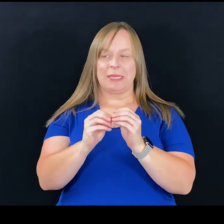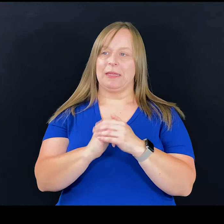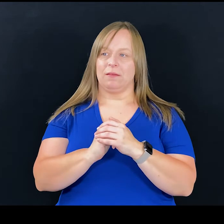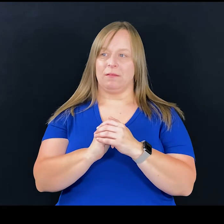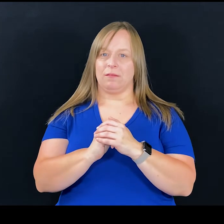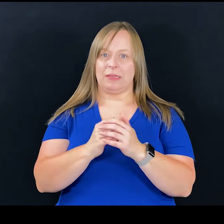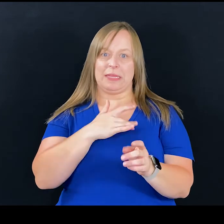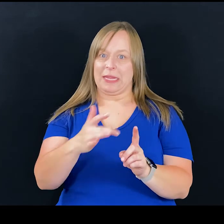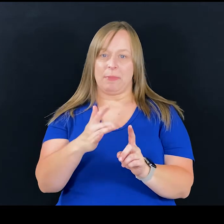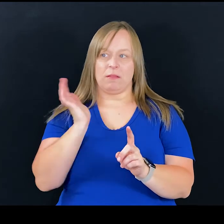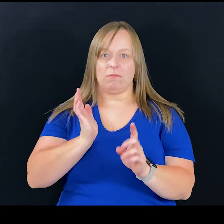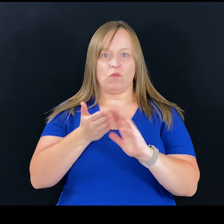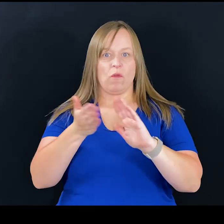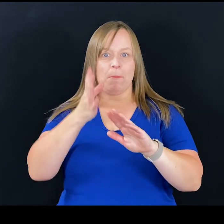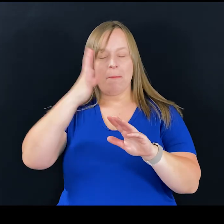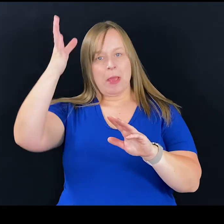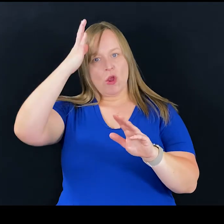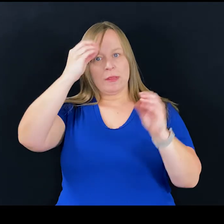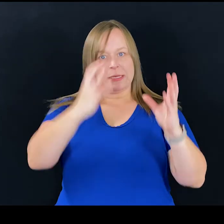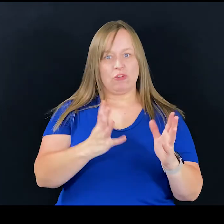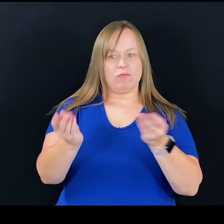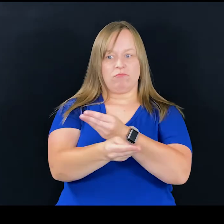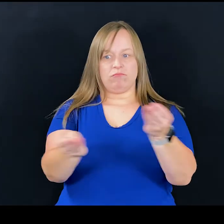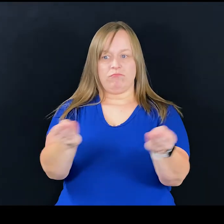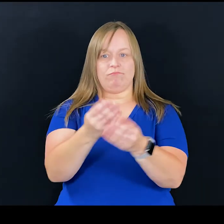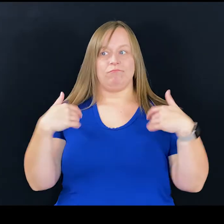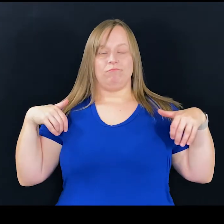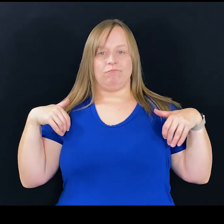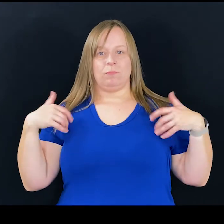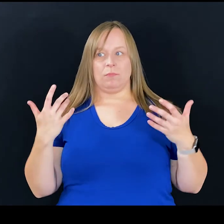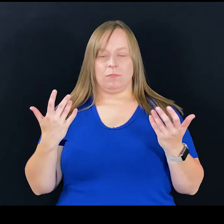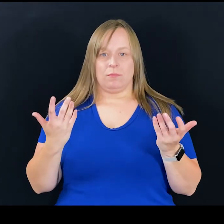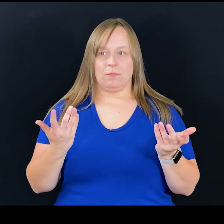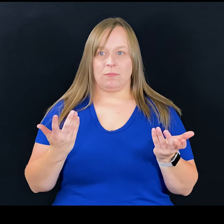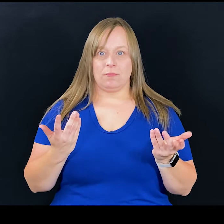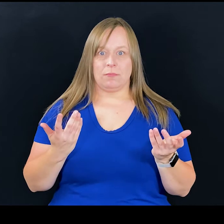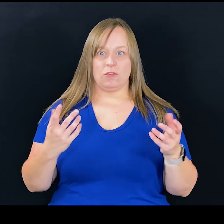this meeting, which has typically been run by their parents and the teacher, sometimes